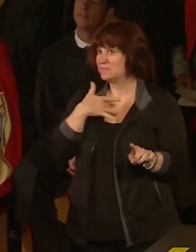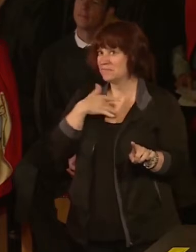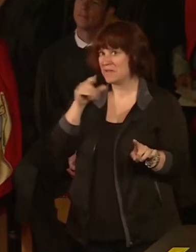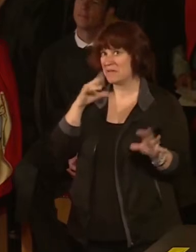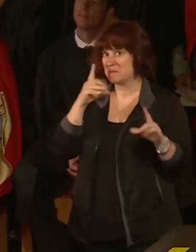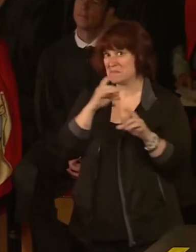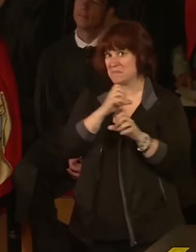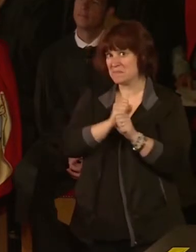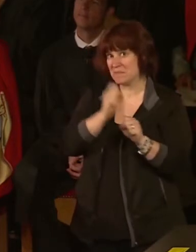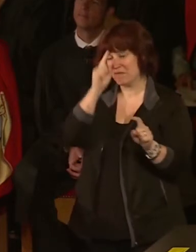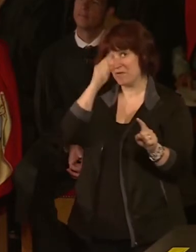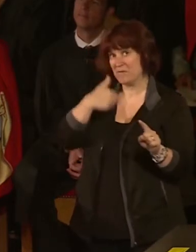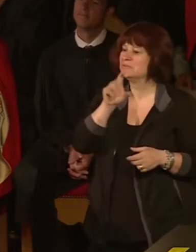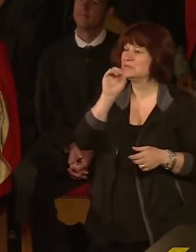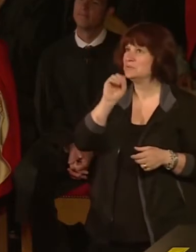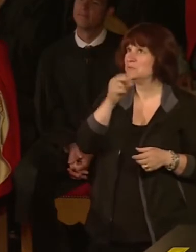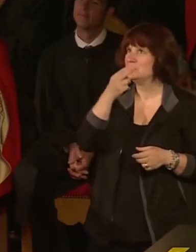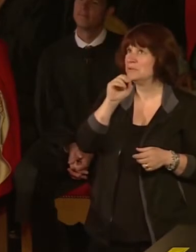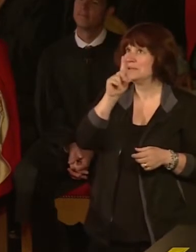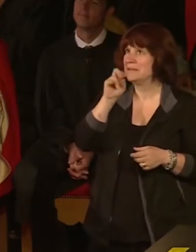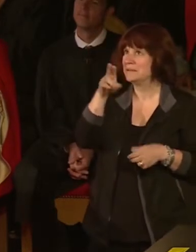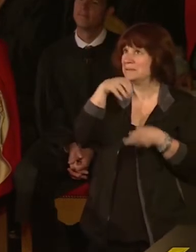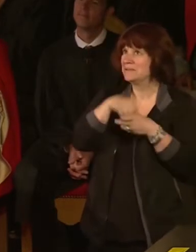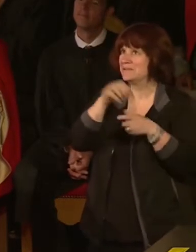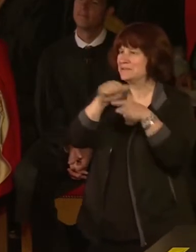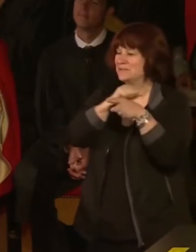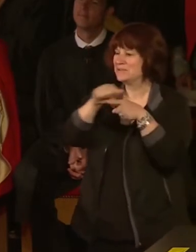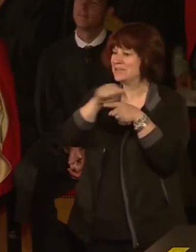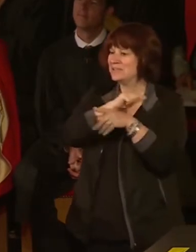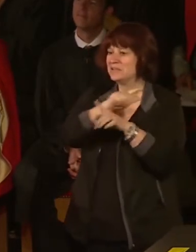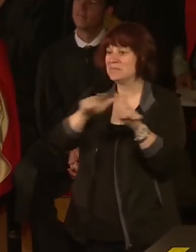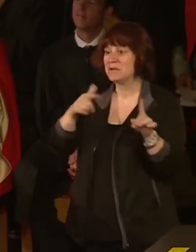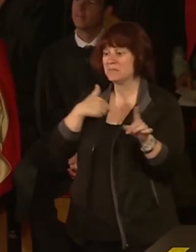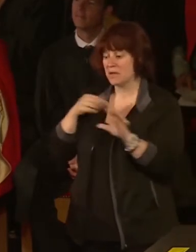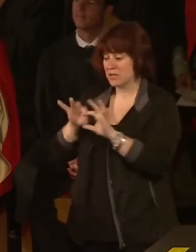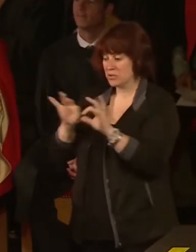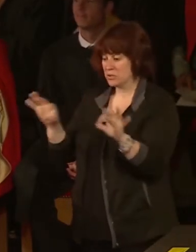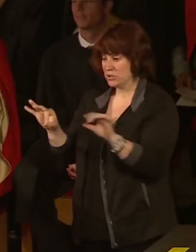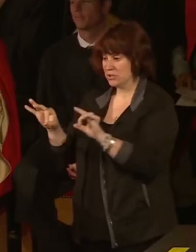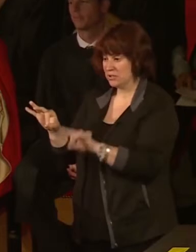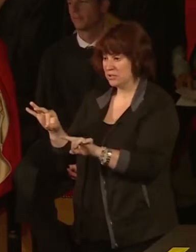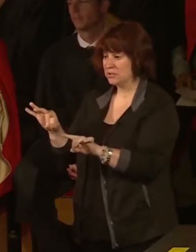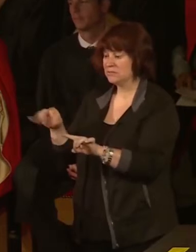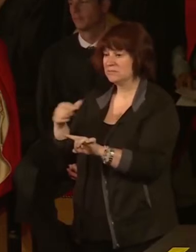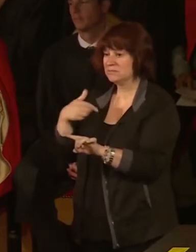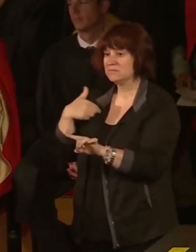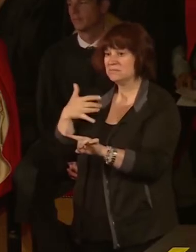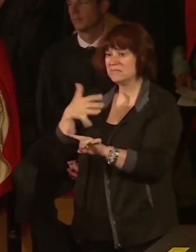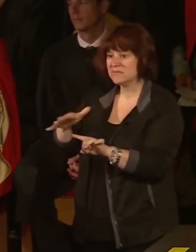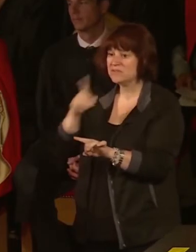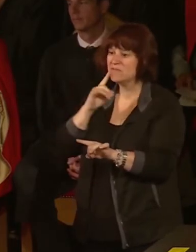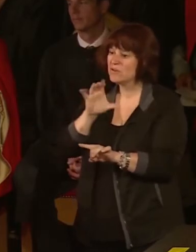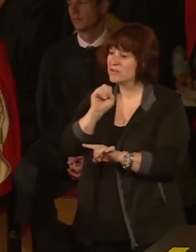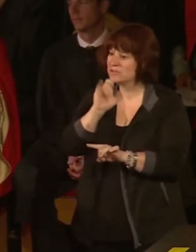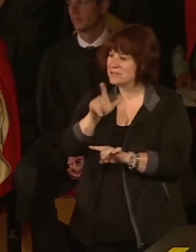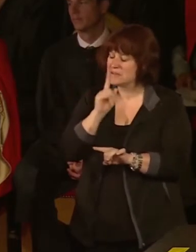acronym for a man such as myself. By degrees, though, I graduated from feeding and bleeding